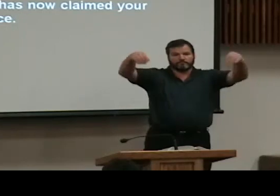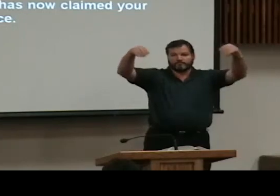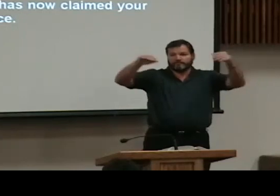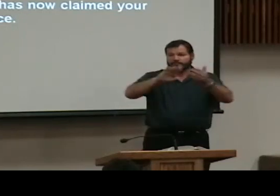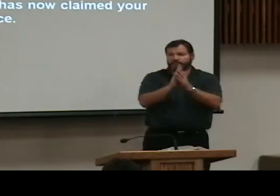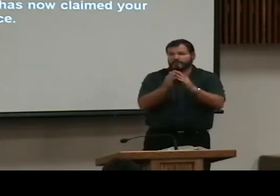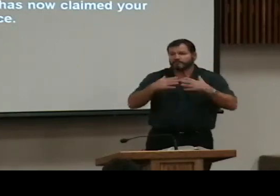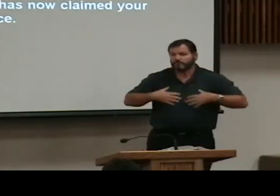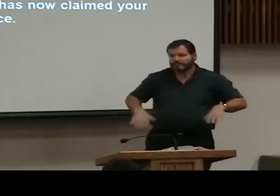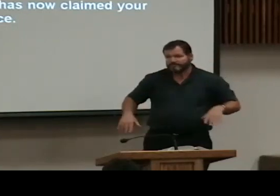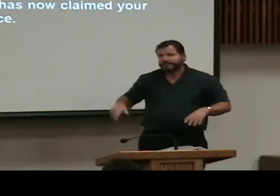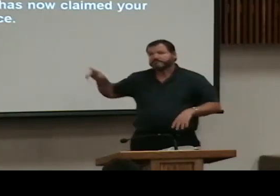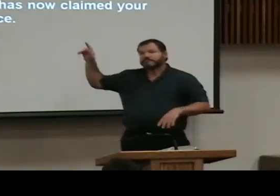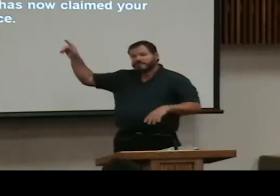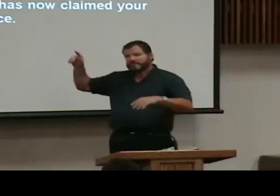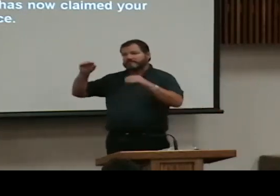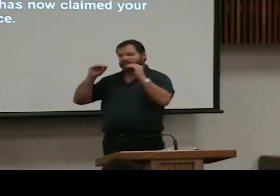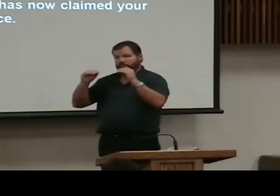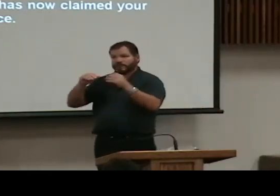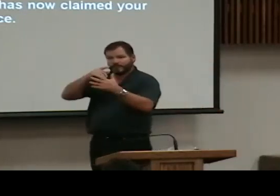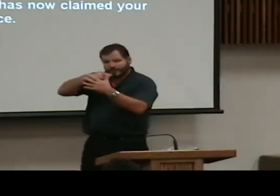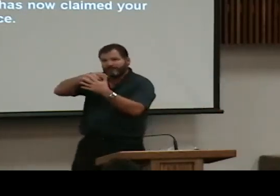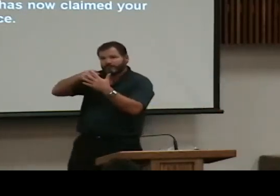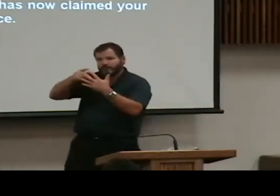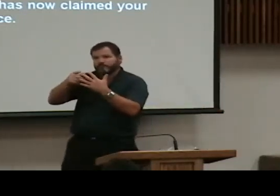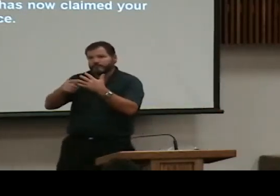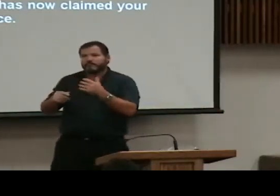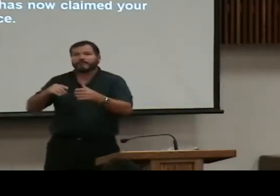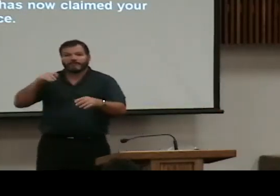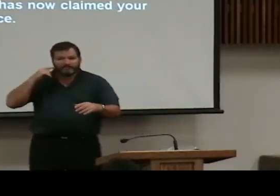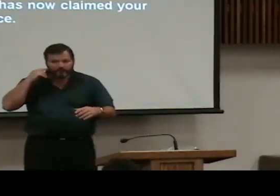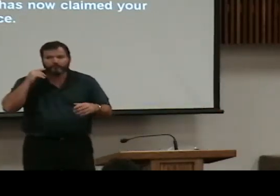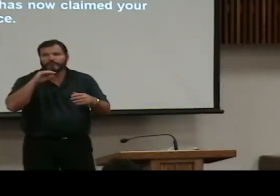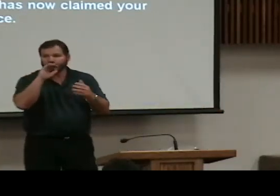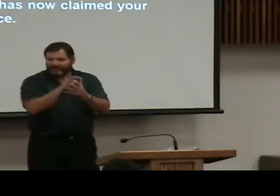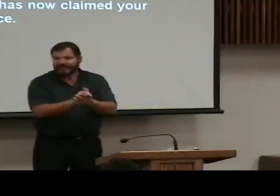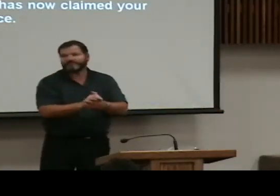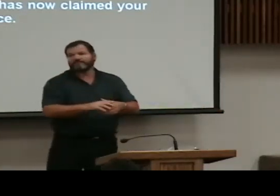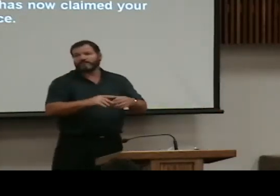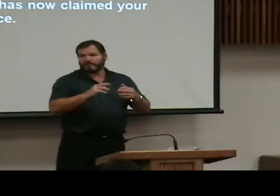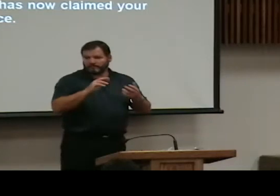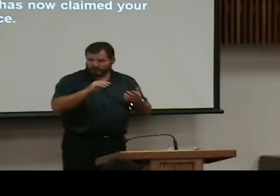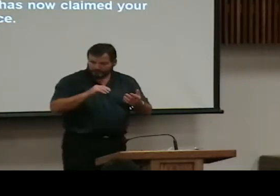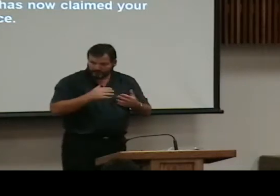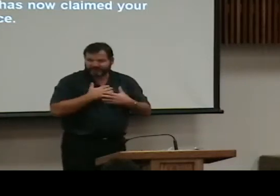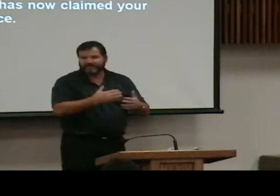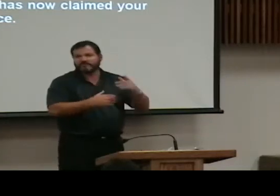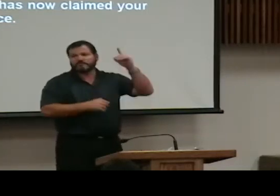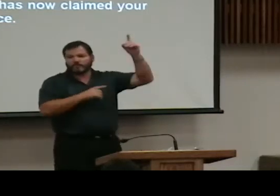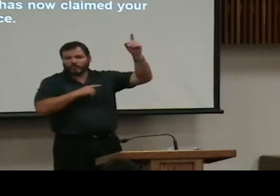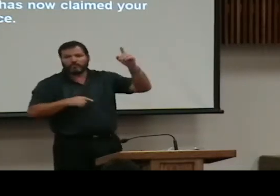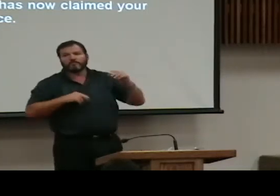And you show it up. Oh, you have a nice dress. That's you following the pattern. One, two, three, or whatever. Here you believe. You